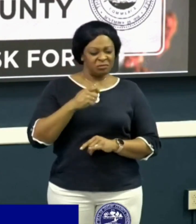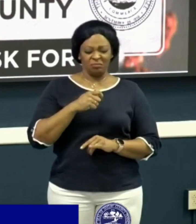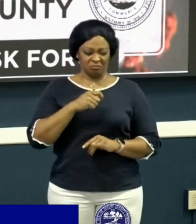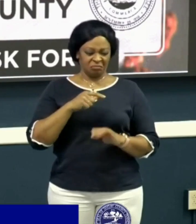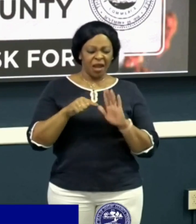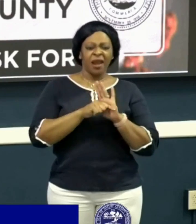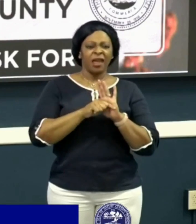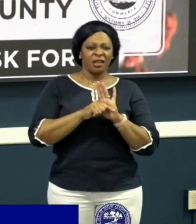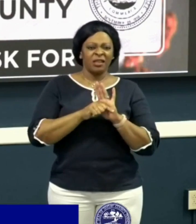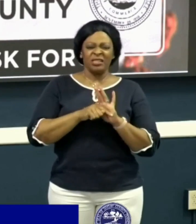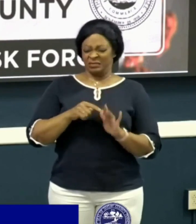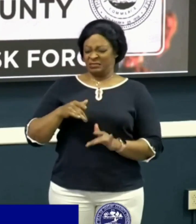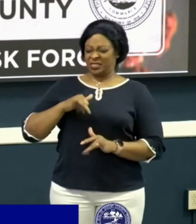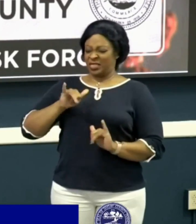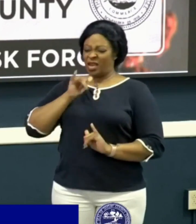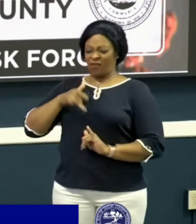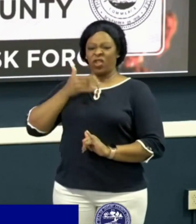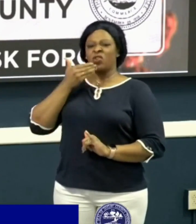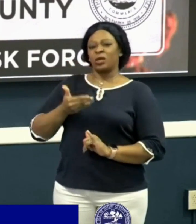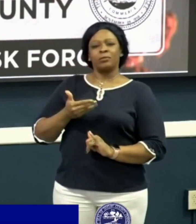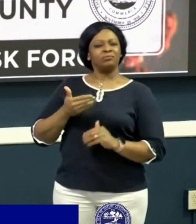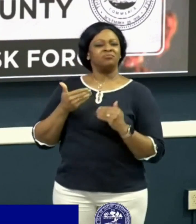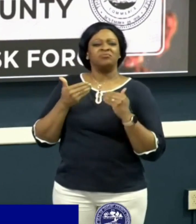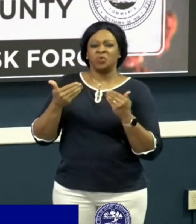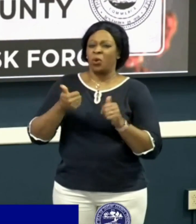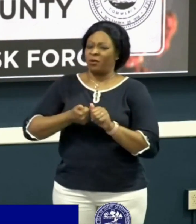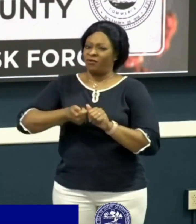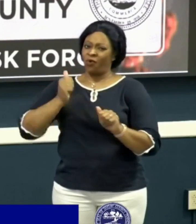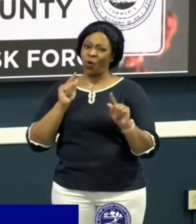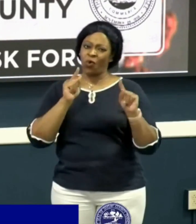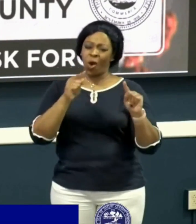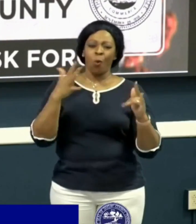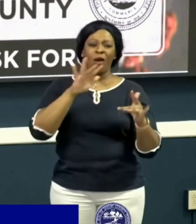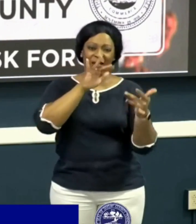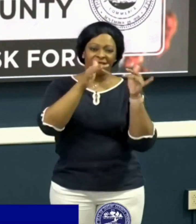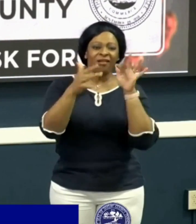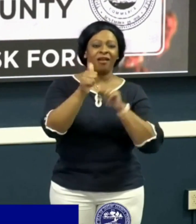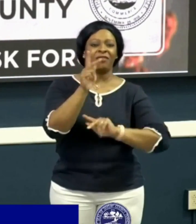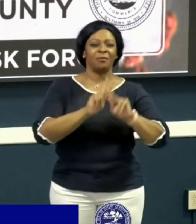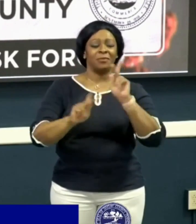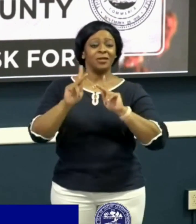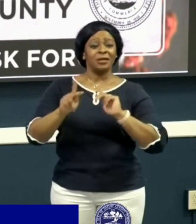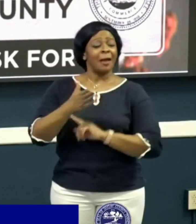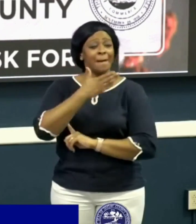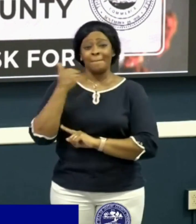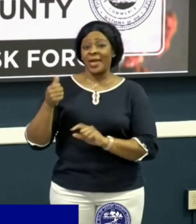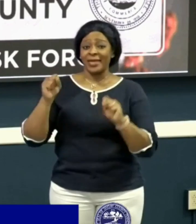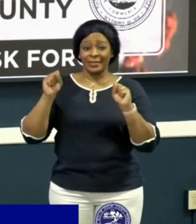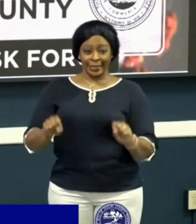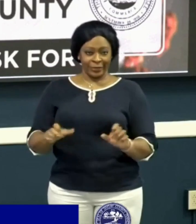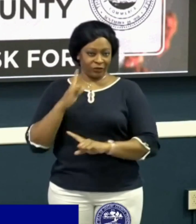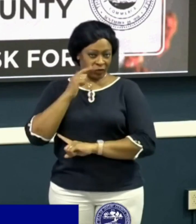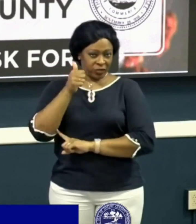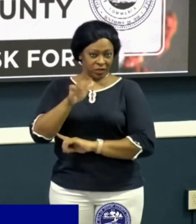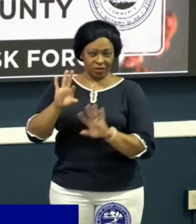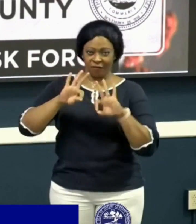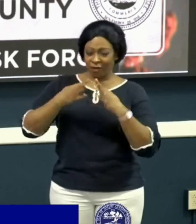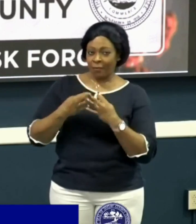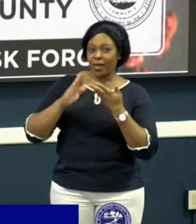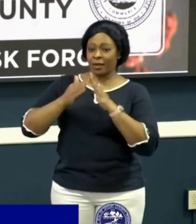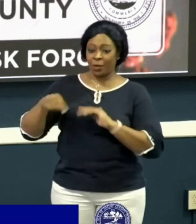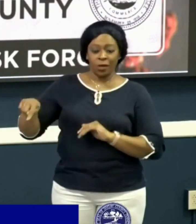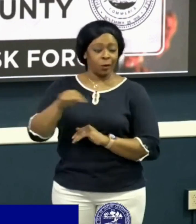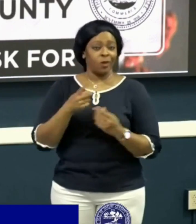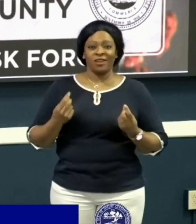not going to that gathering because you don't want to spread it to other people. And then the best thing you can do for yourself, your family, and the